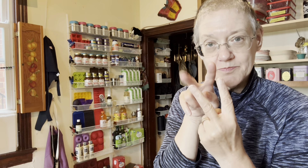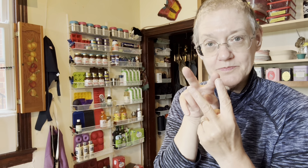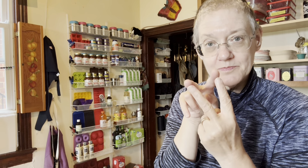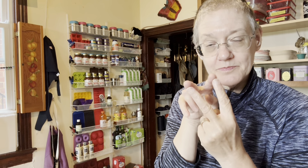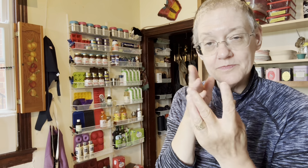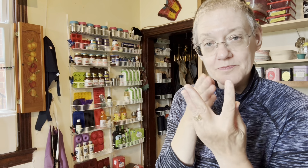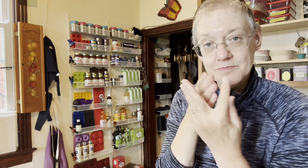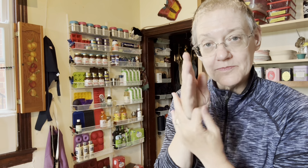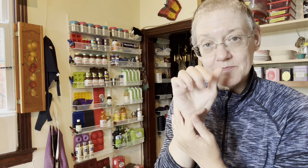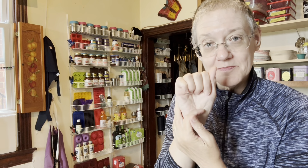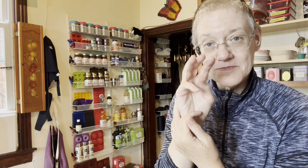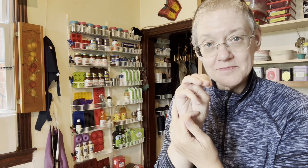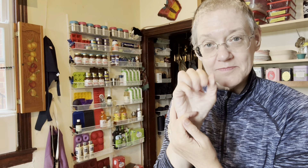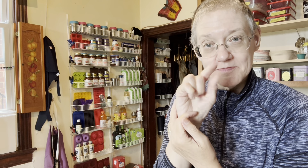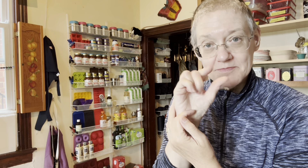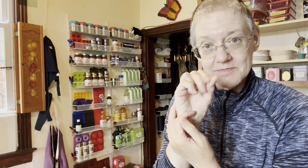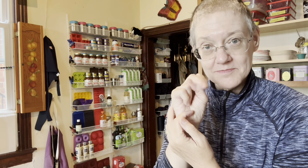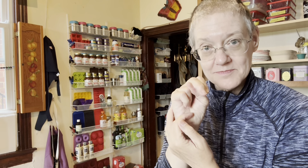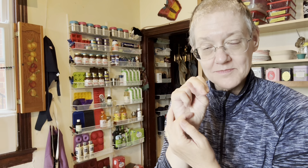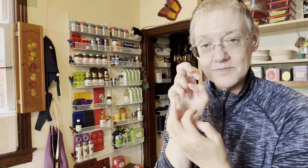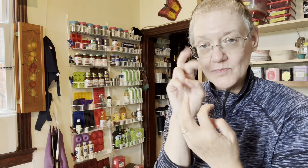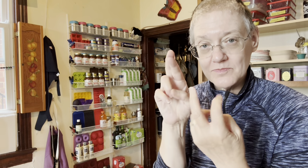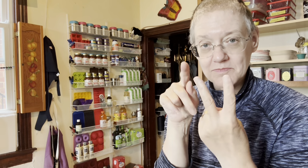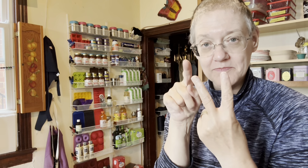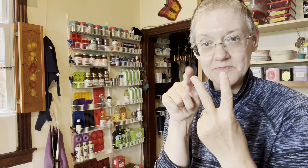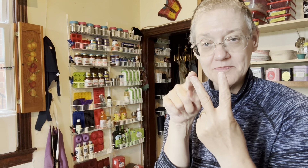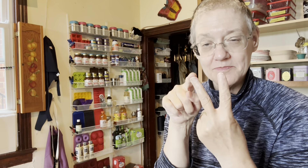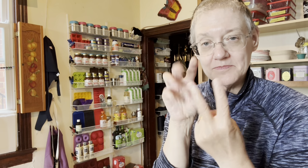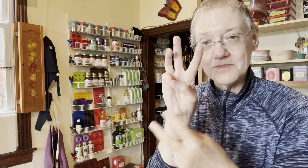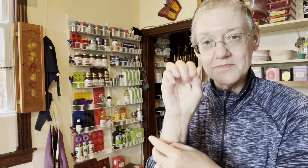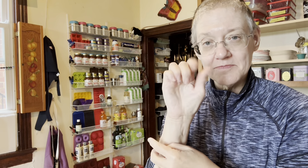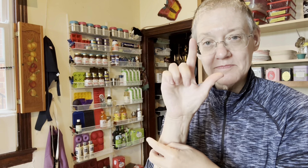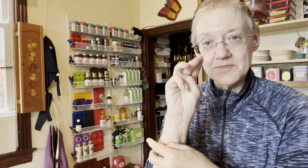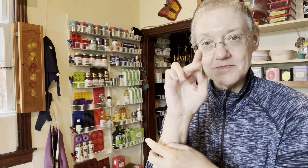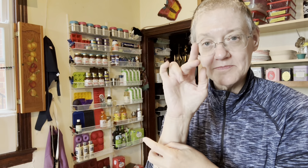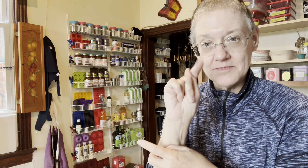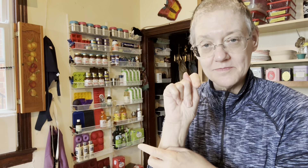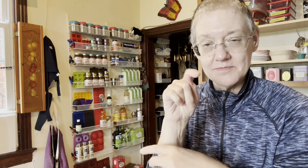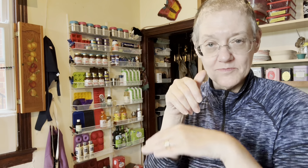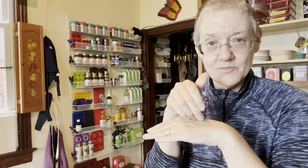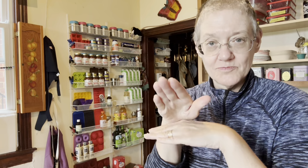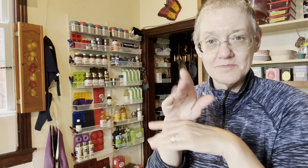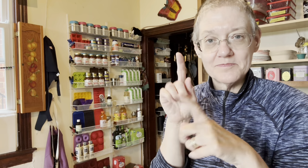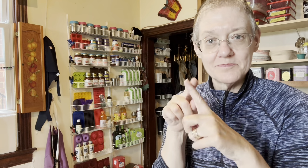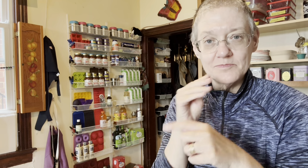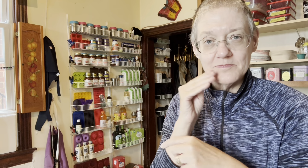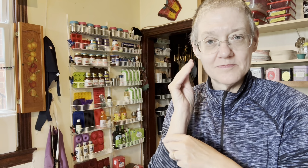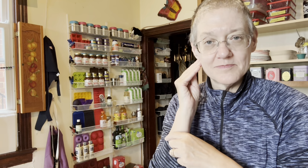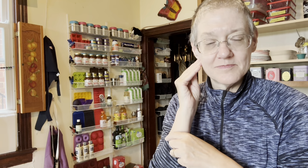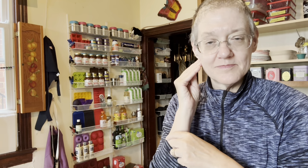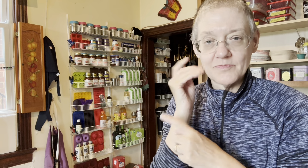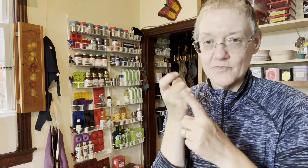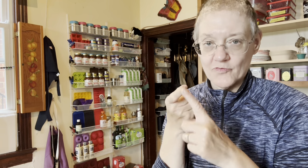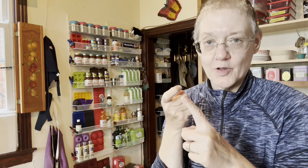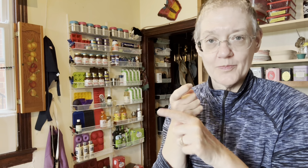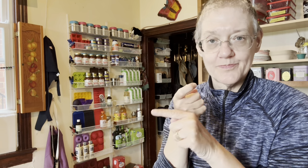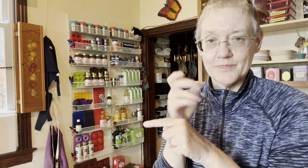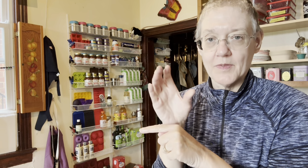You can order them either through Amazon or Walmart. And they come directly from the company, so it's the same price